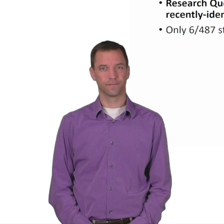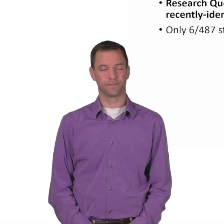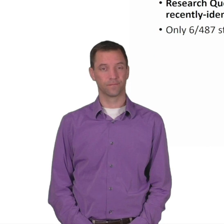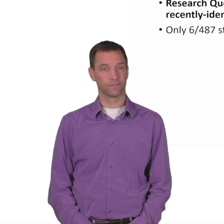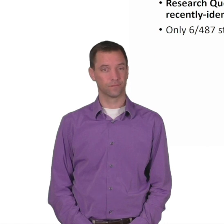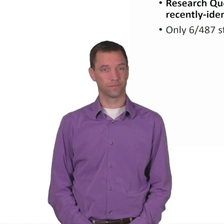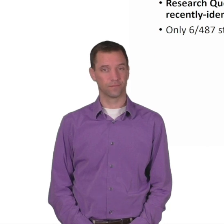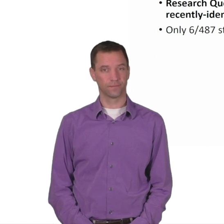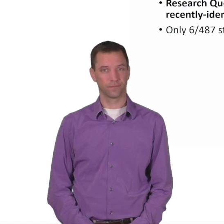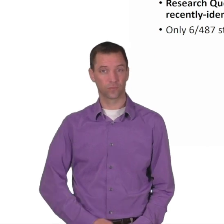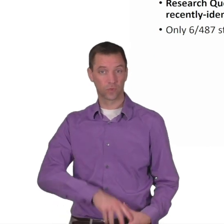developing children.